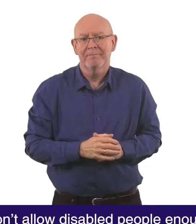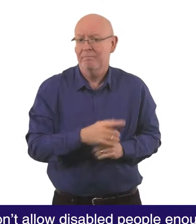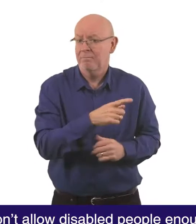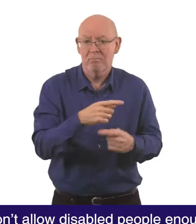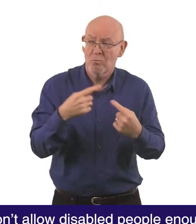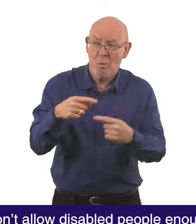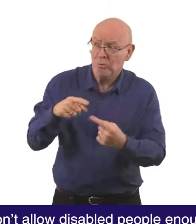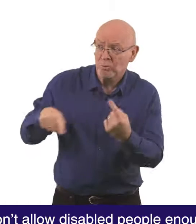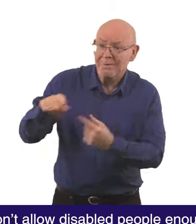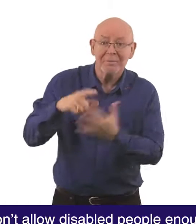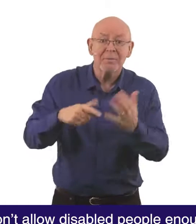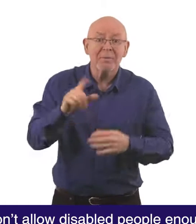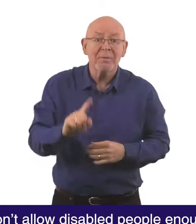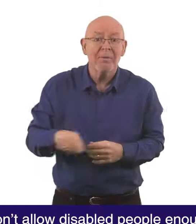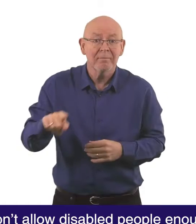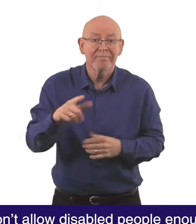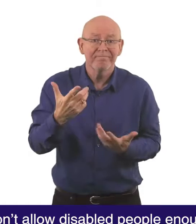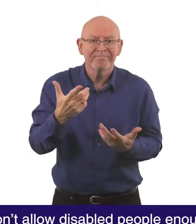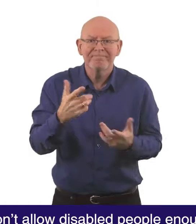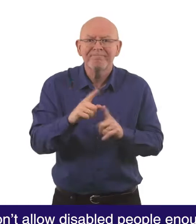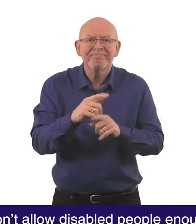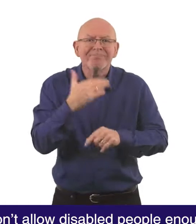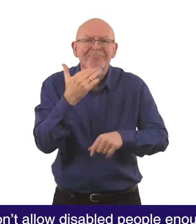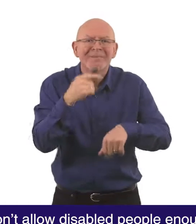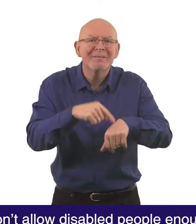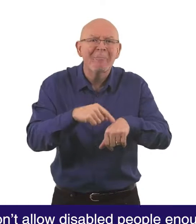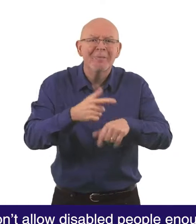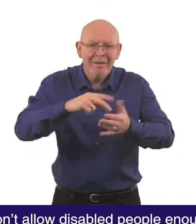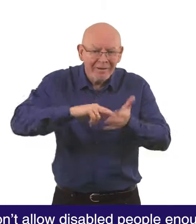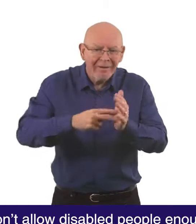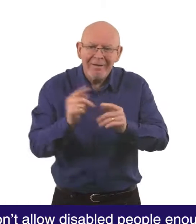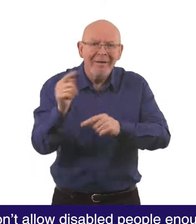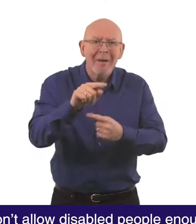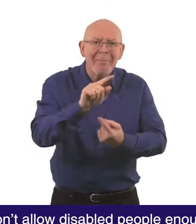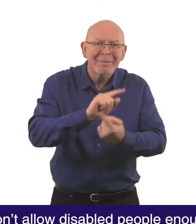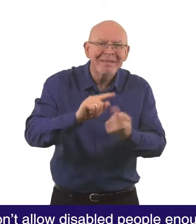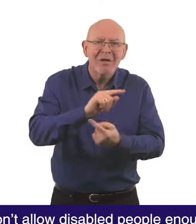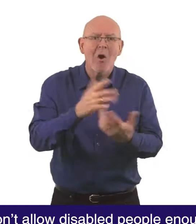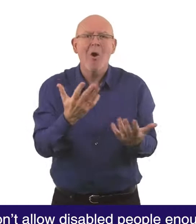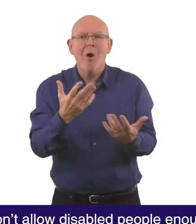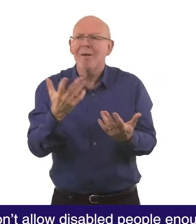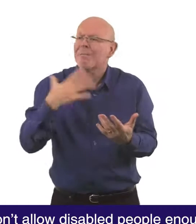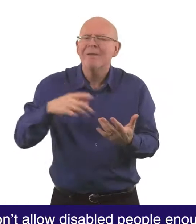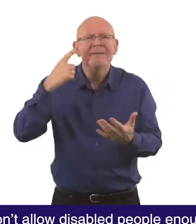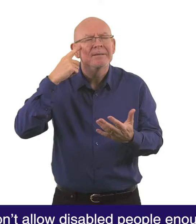They don't allow disabled people enough time to arrange meetings or to work out what they think.